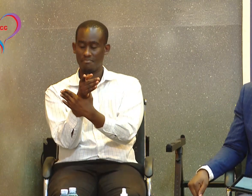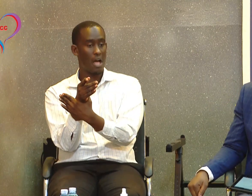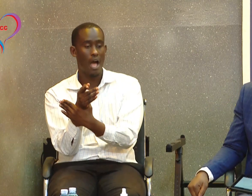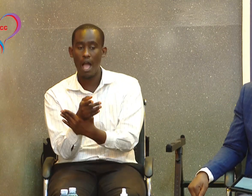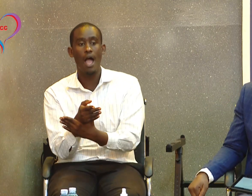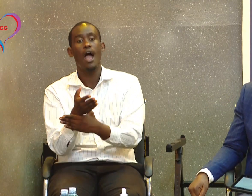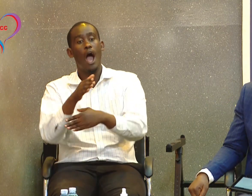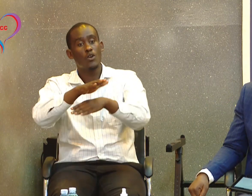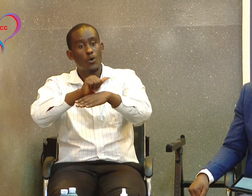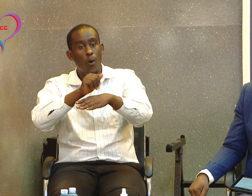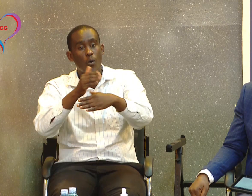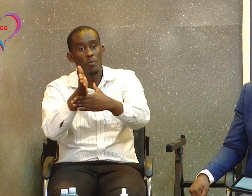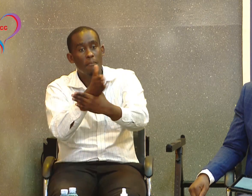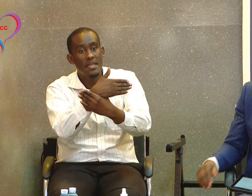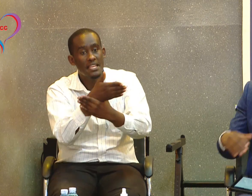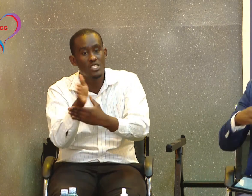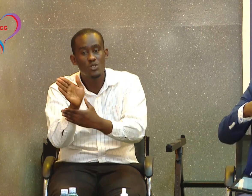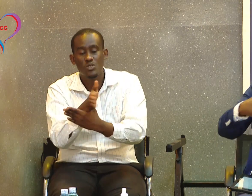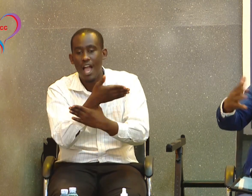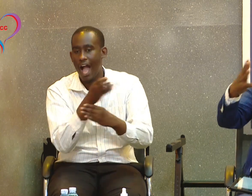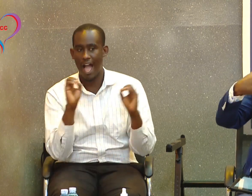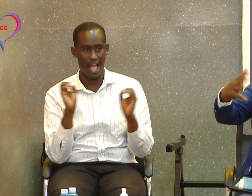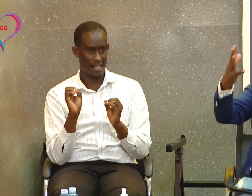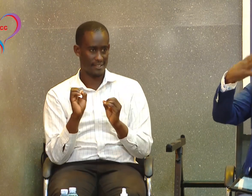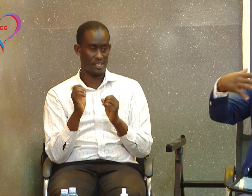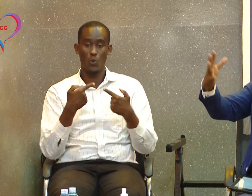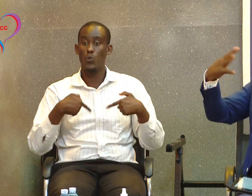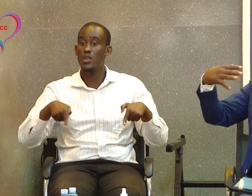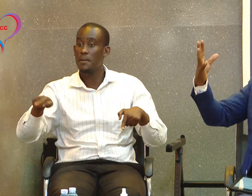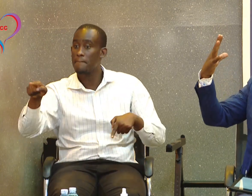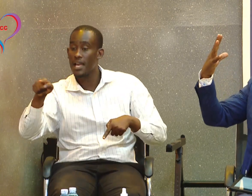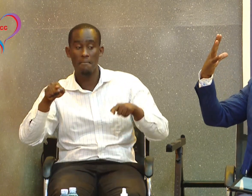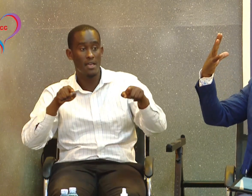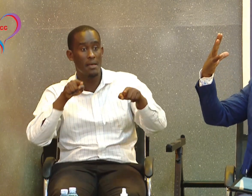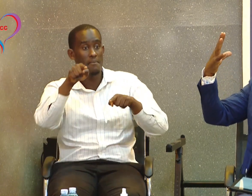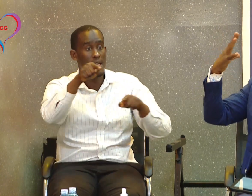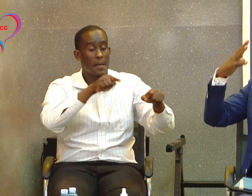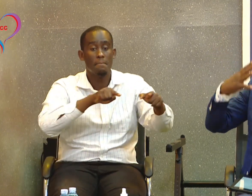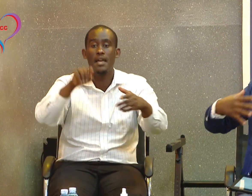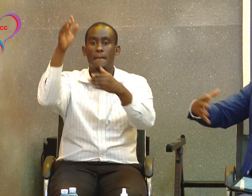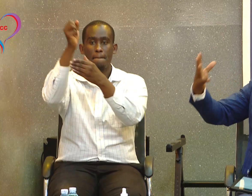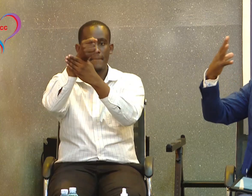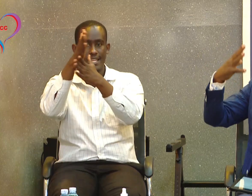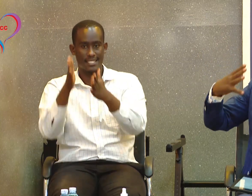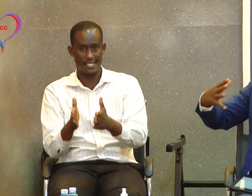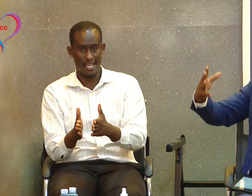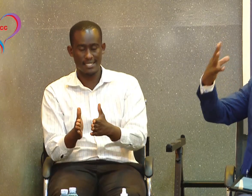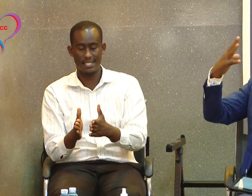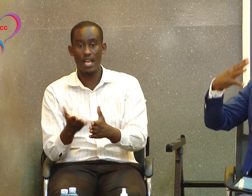ministry. Naye ate si fena twayitibwa mu buweereza. We are all ministers. Fena tuli baweereza. We have a call